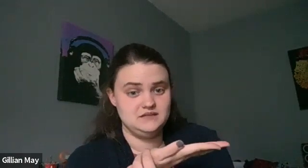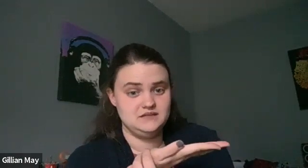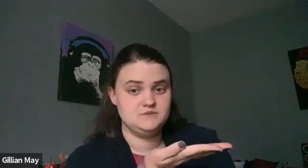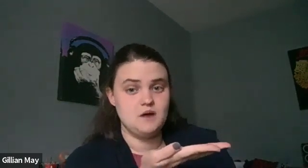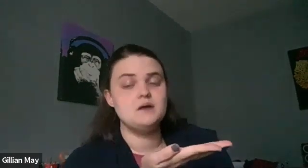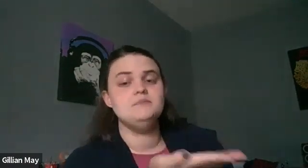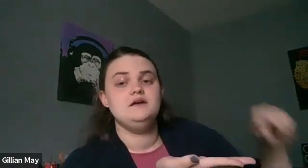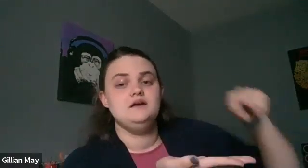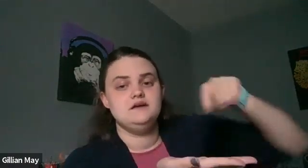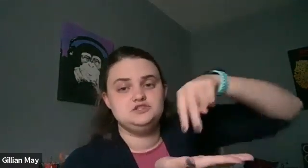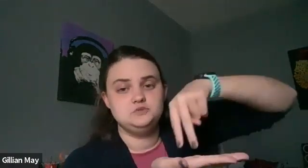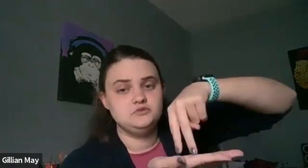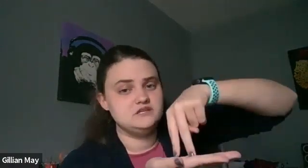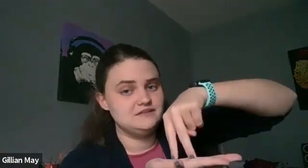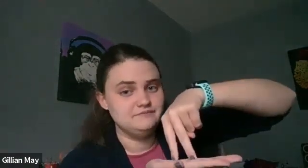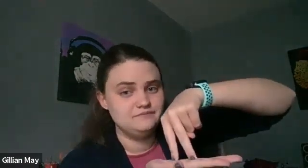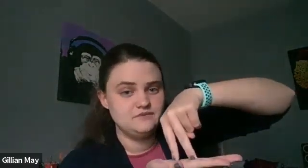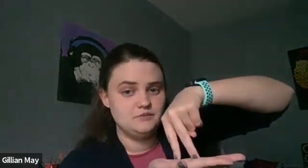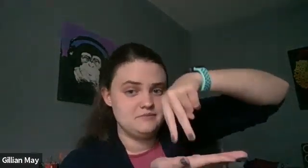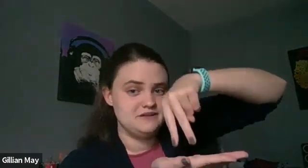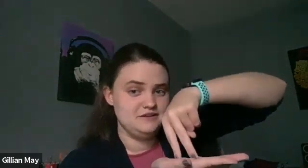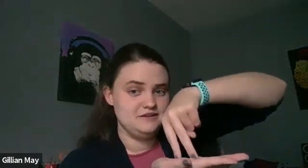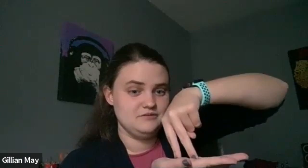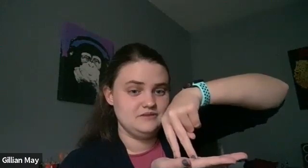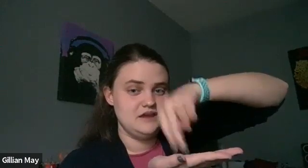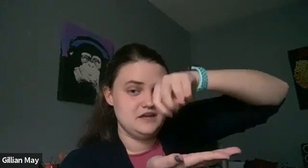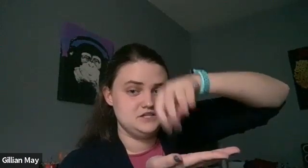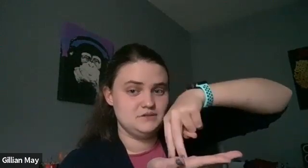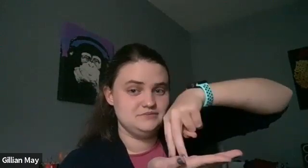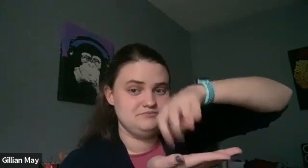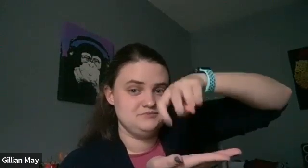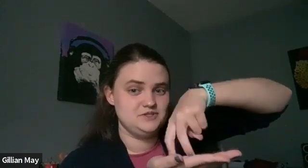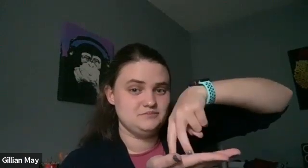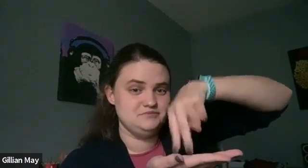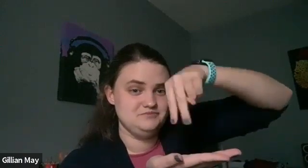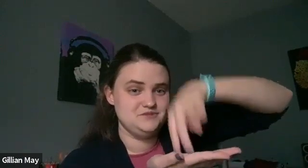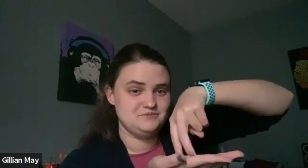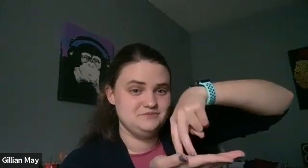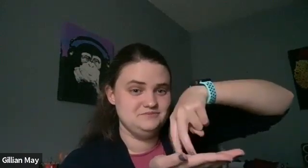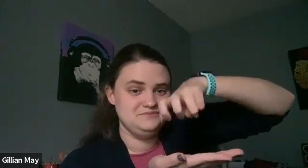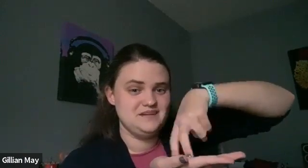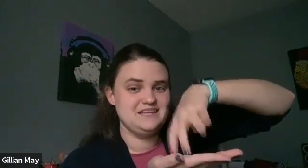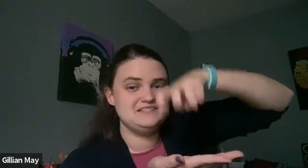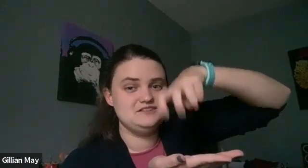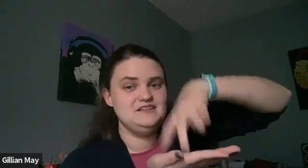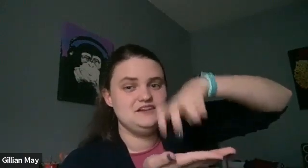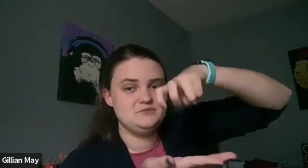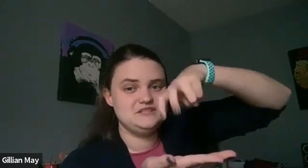non-dominant hand, it's palm up, super easy. Your palm on it, your jump, jump, jump. It's literally like you're